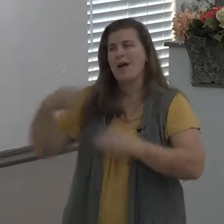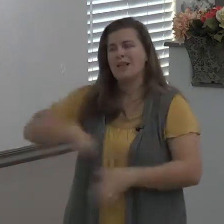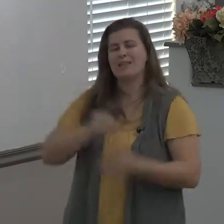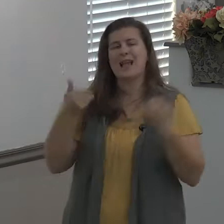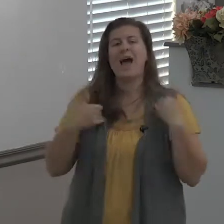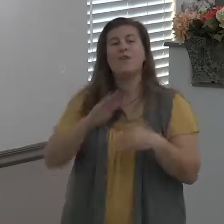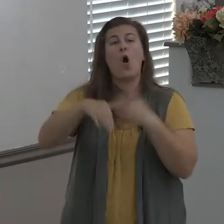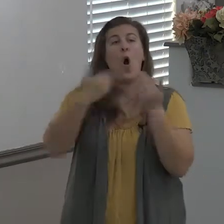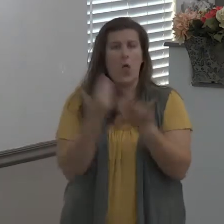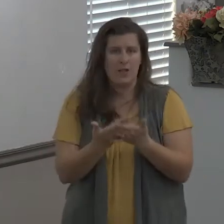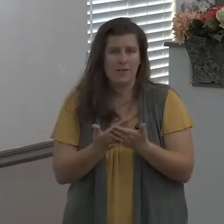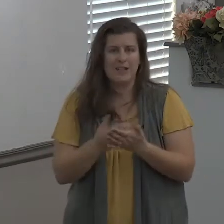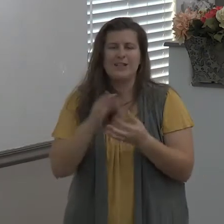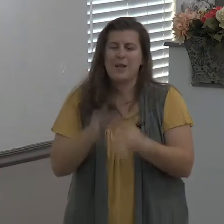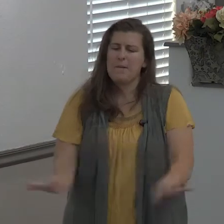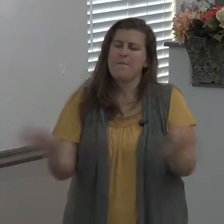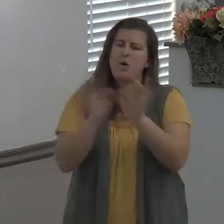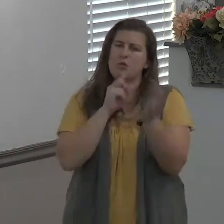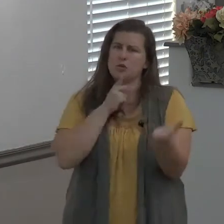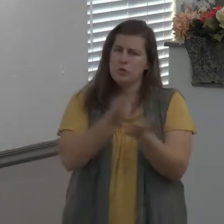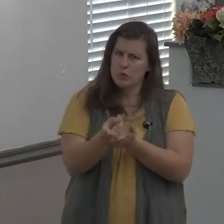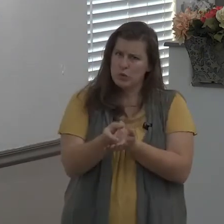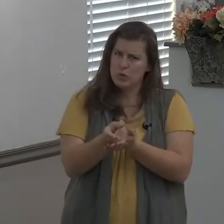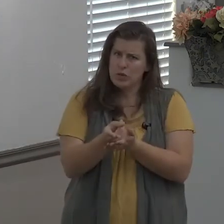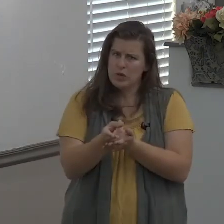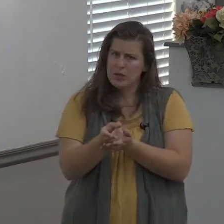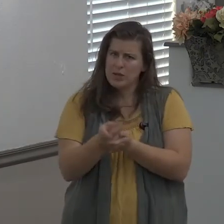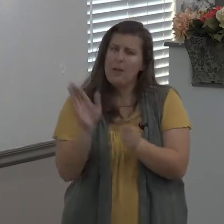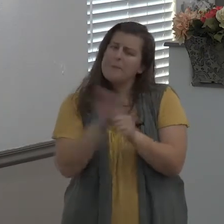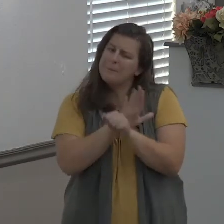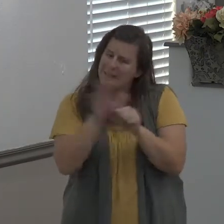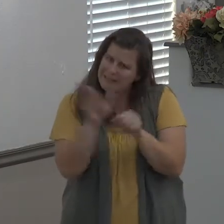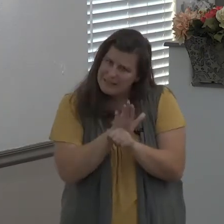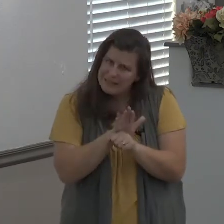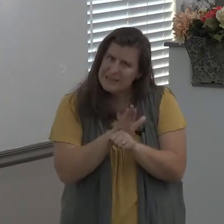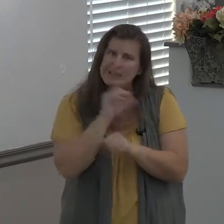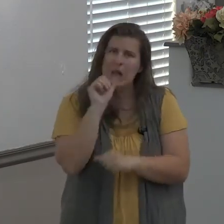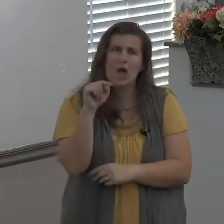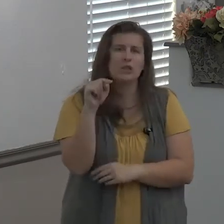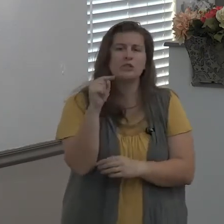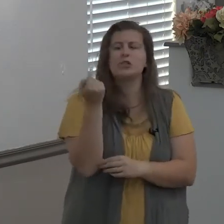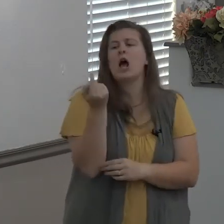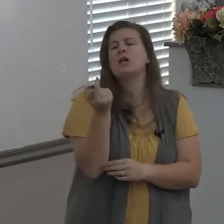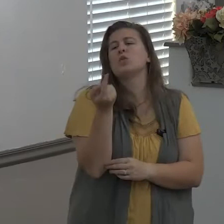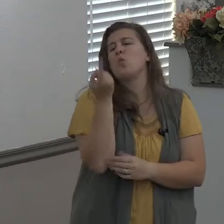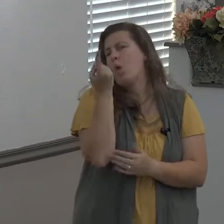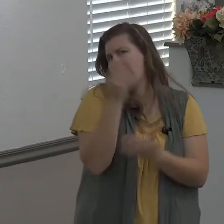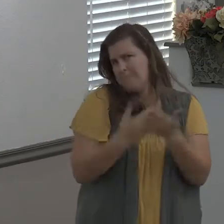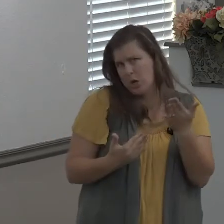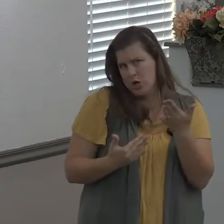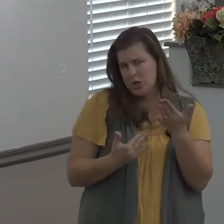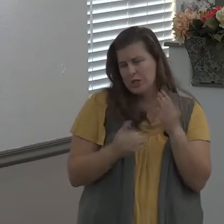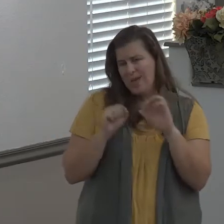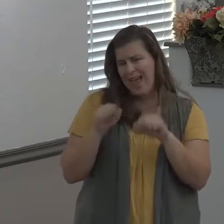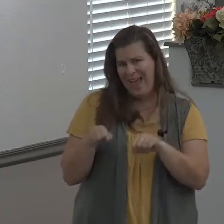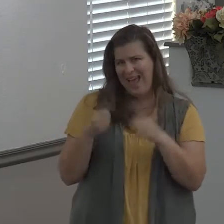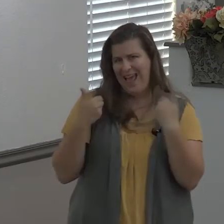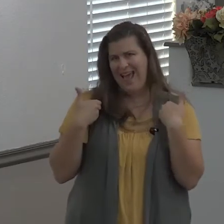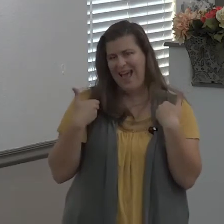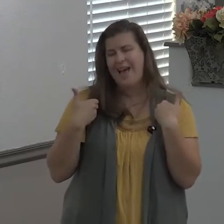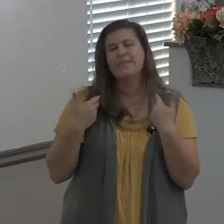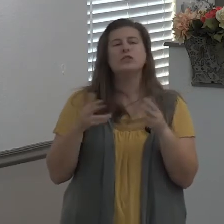They're the armor of God. And God says, I want you to take the whole armor of God. That's an important truth. And you need to underline the whole